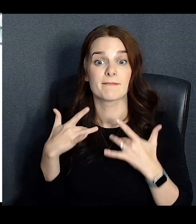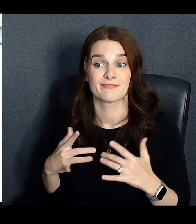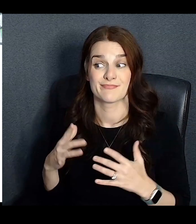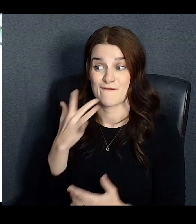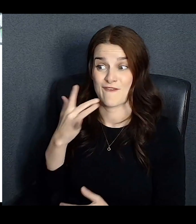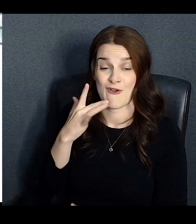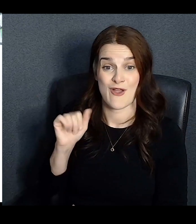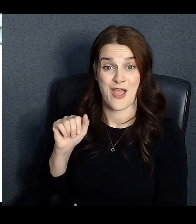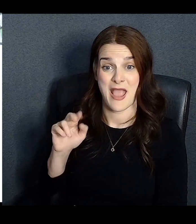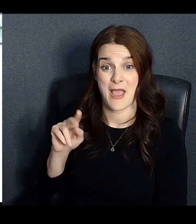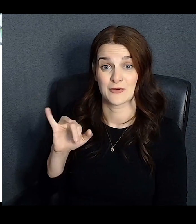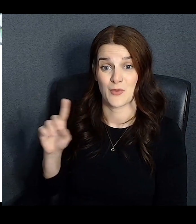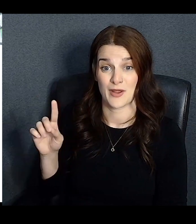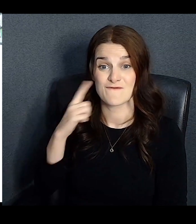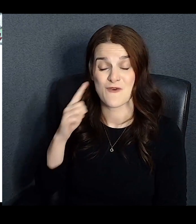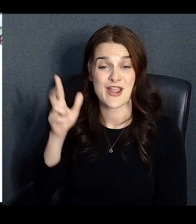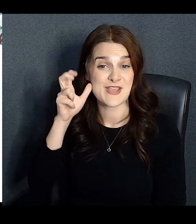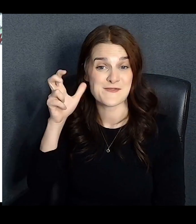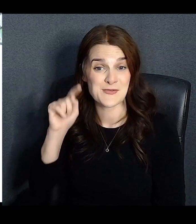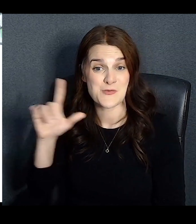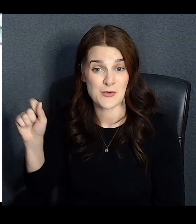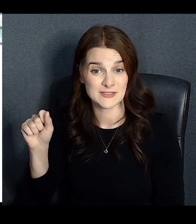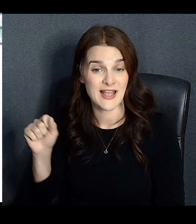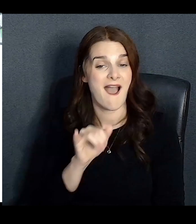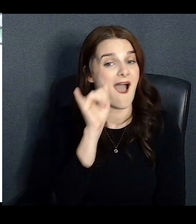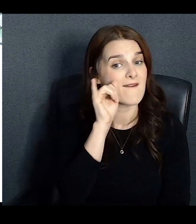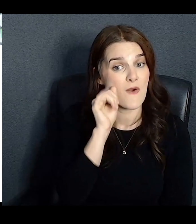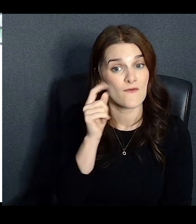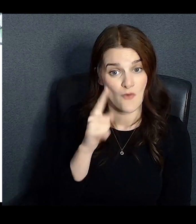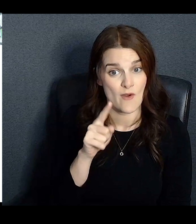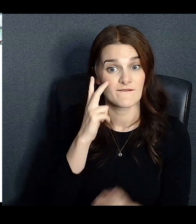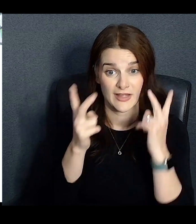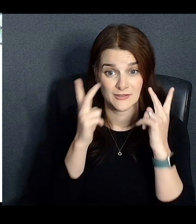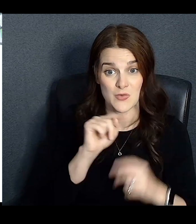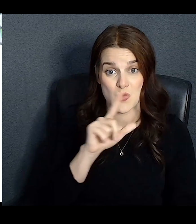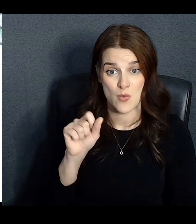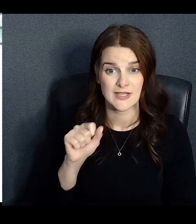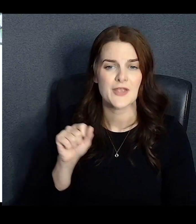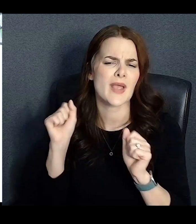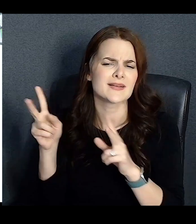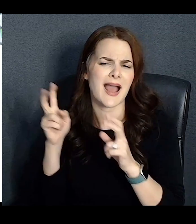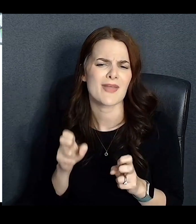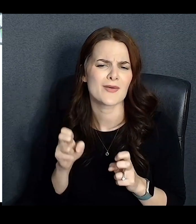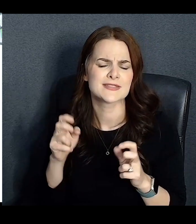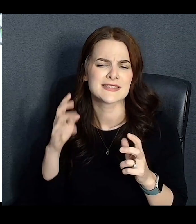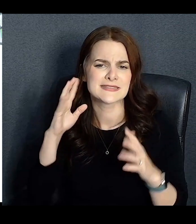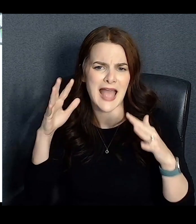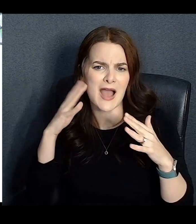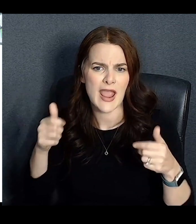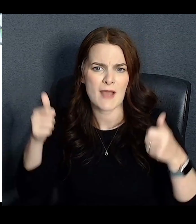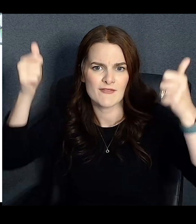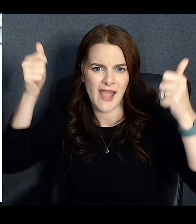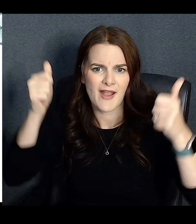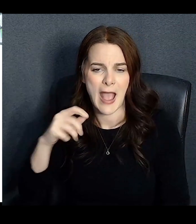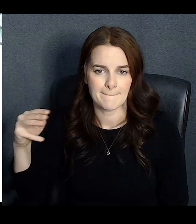prefer Android for hearing tools and iPhone for vision tools. But iPhone, you can try downloading a sound amplifier app. It's just